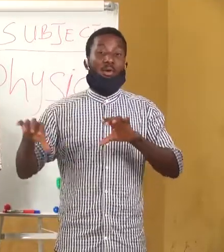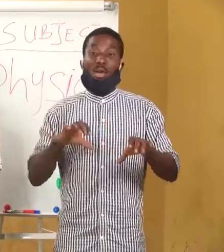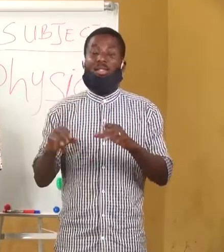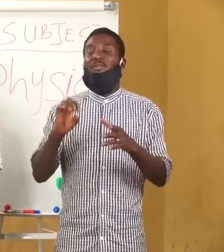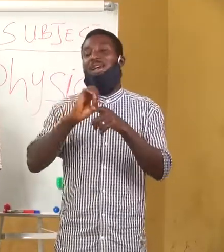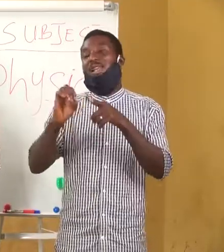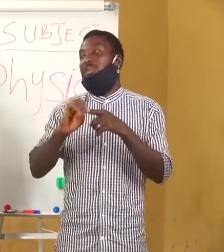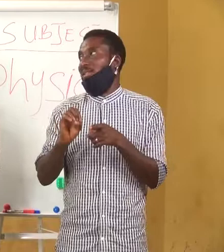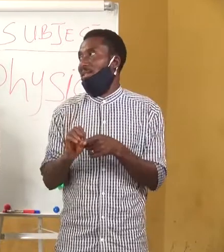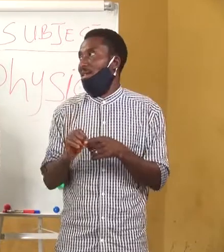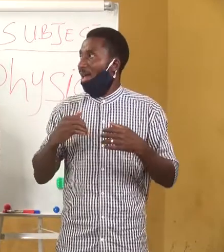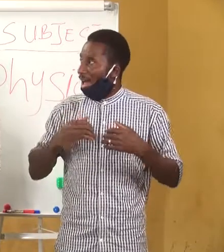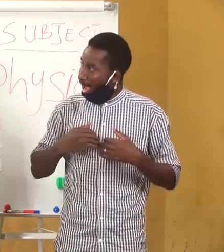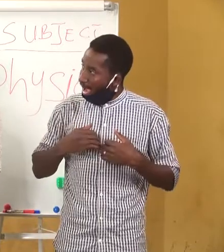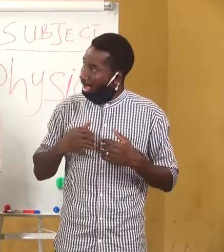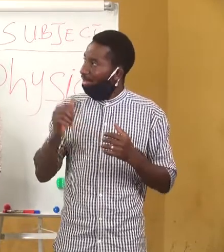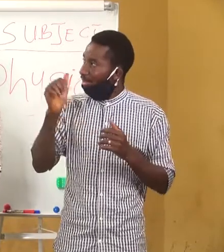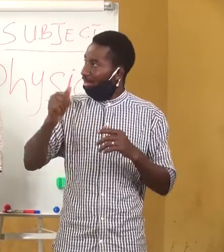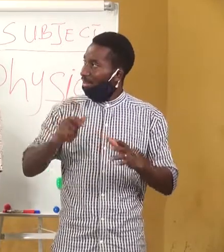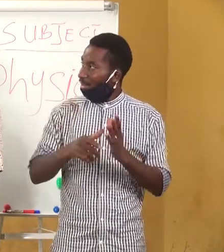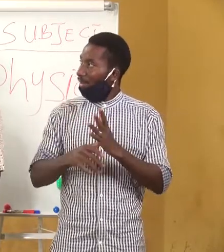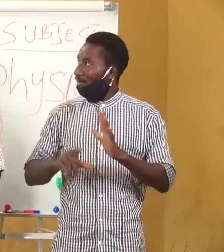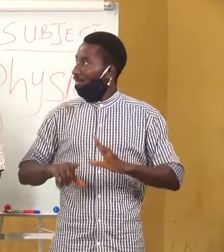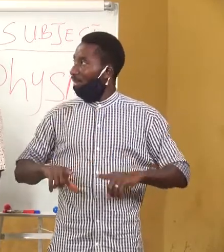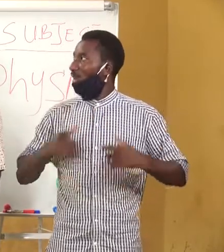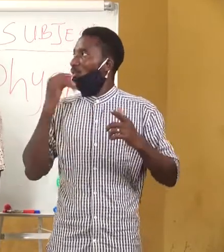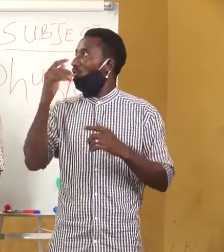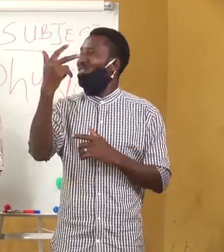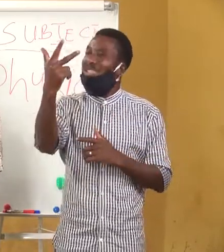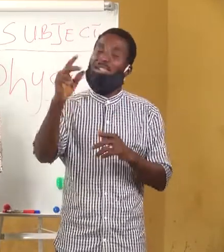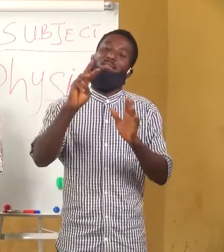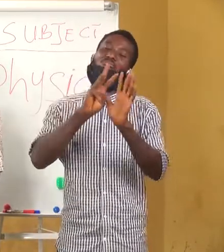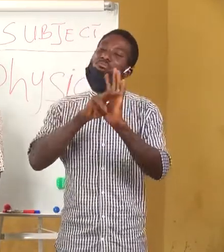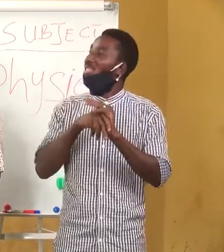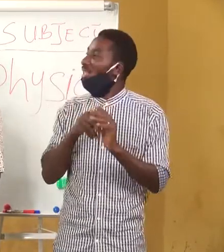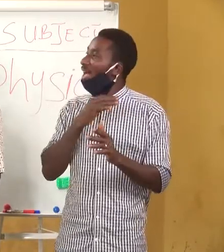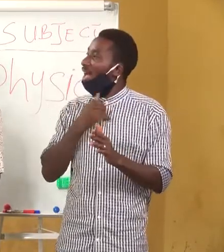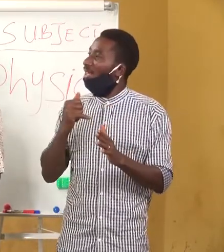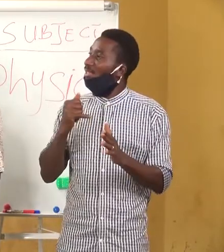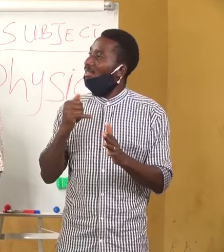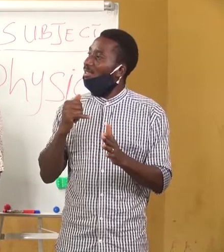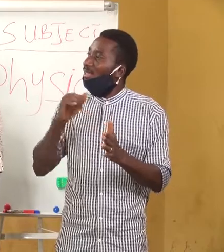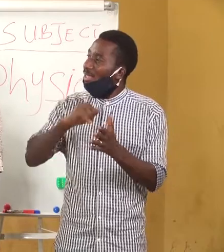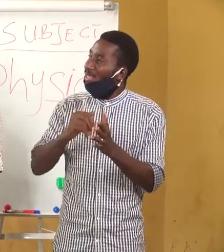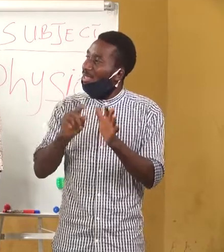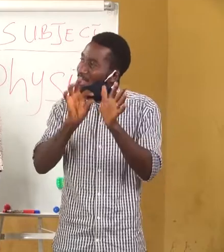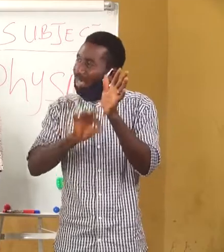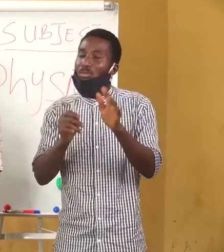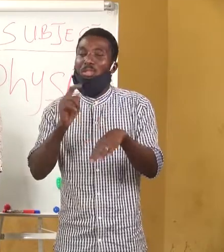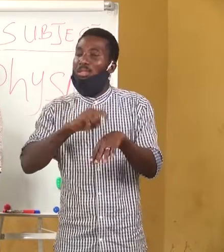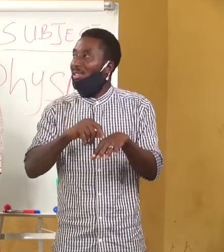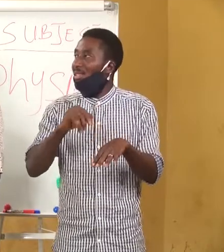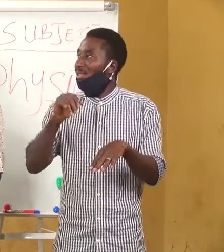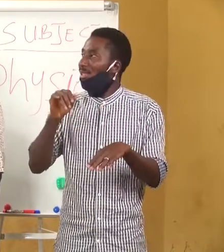radioactive element has a half-life of 3 minutes and its count rate at 0